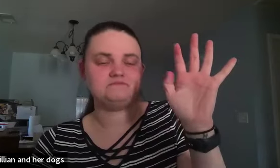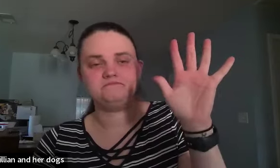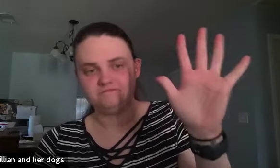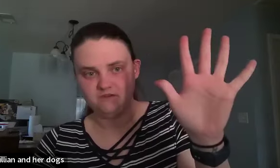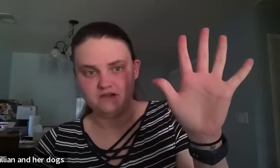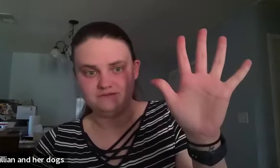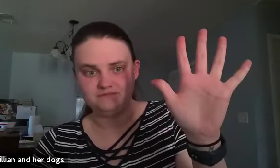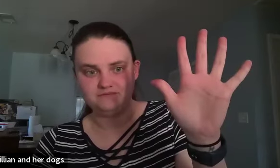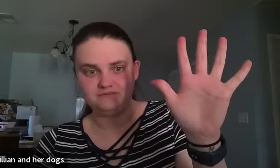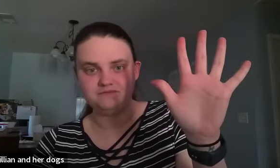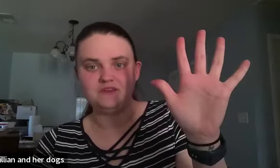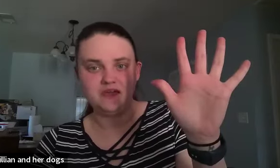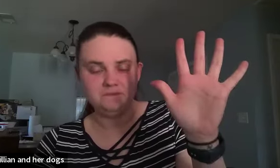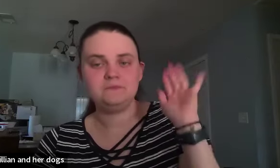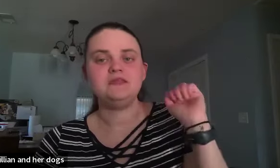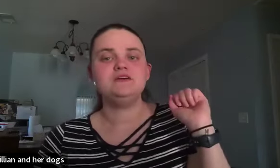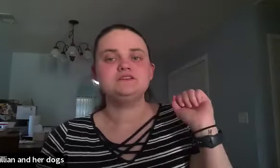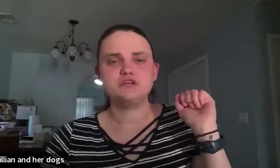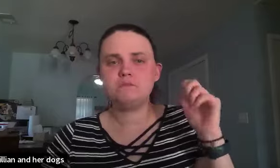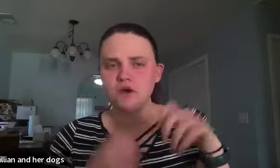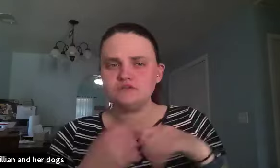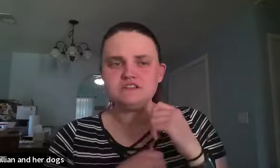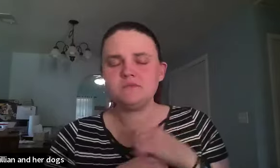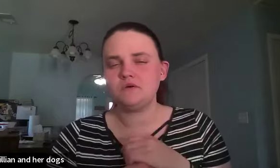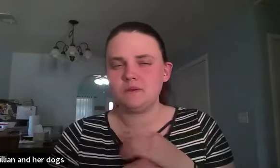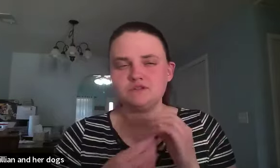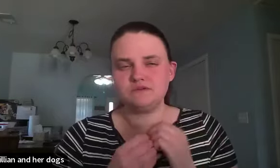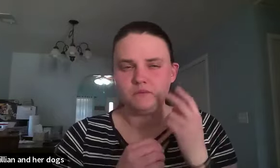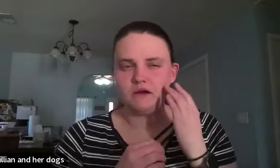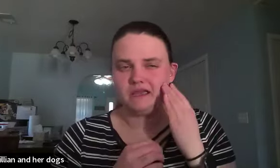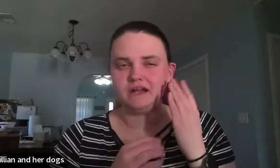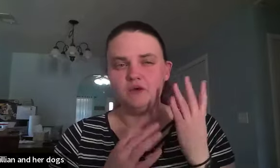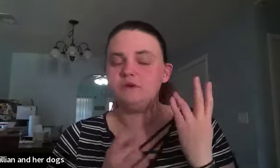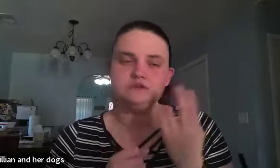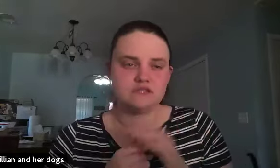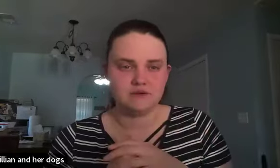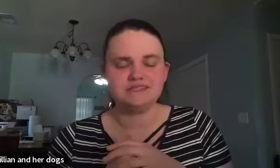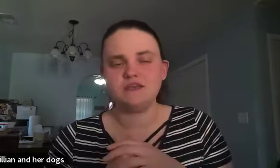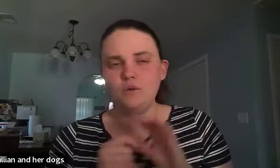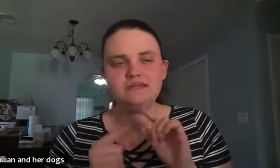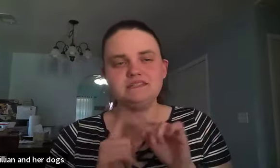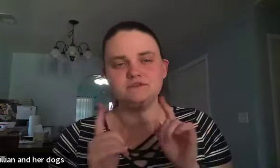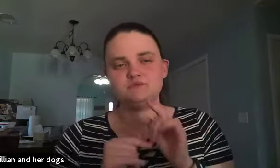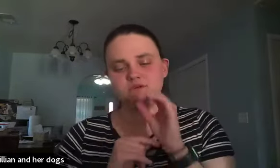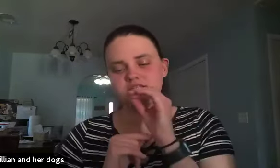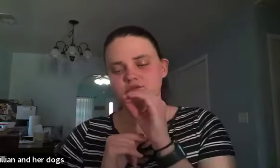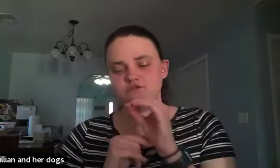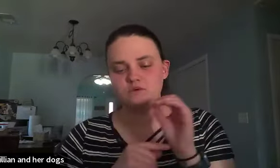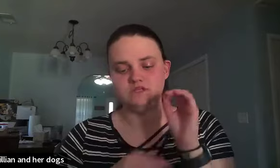five, five. Okay. So most of them are numbers we already kind of know we use anyways. The only difference between